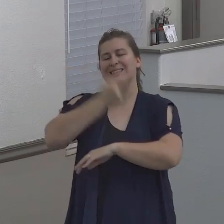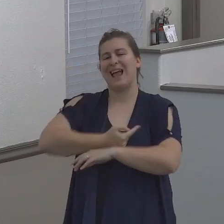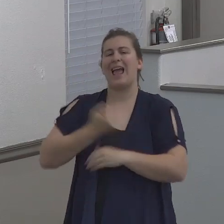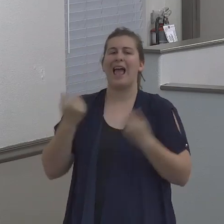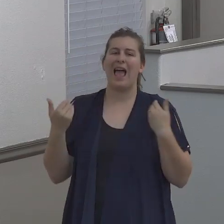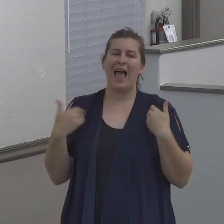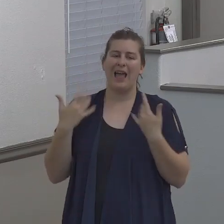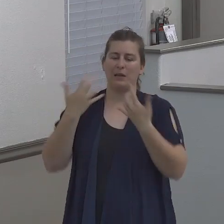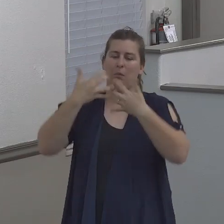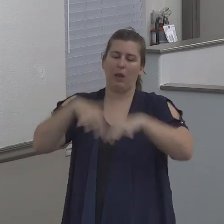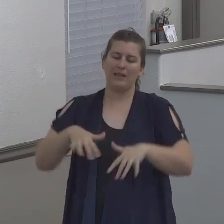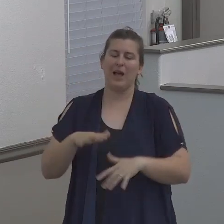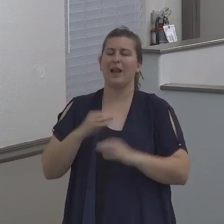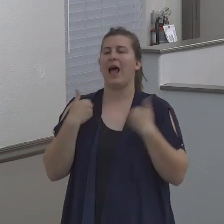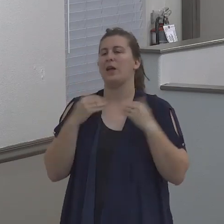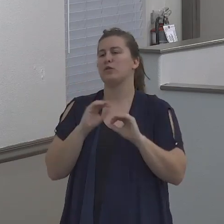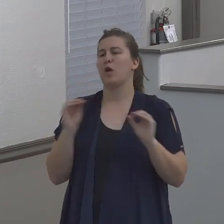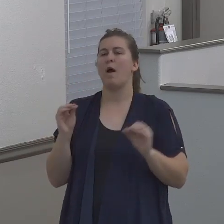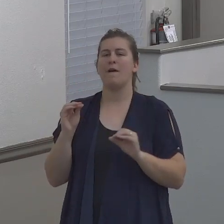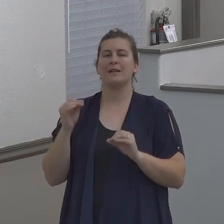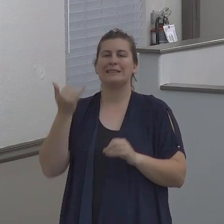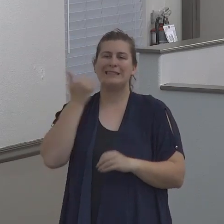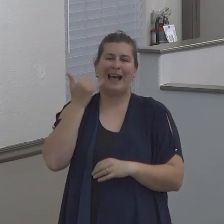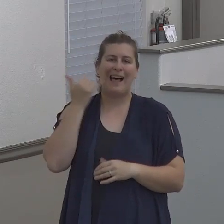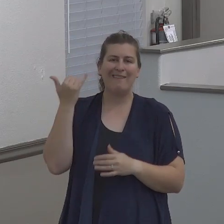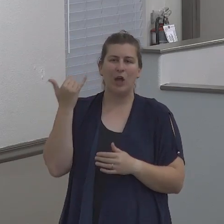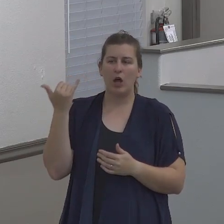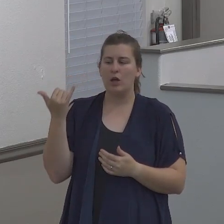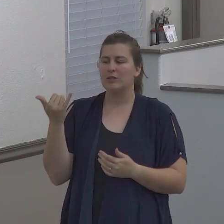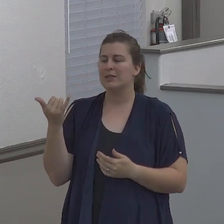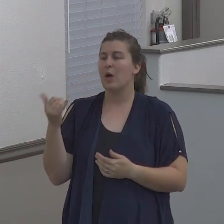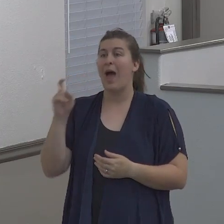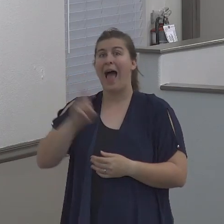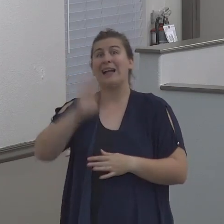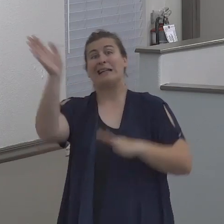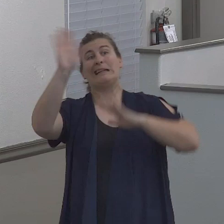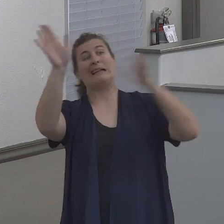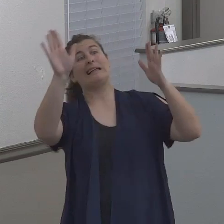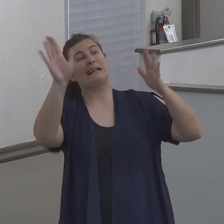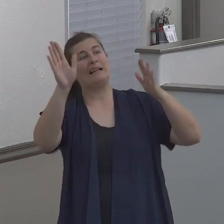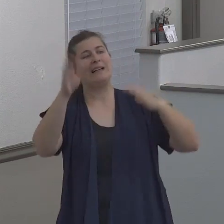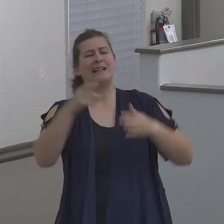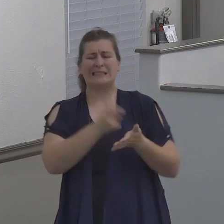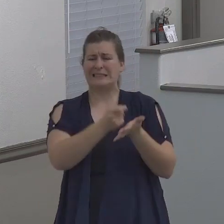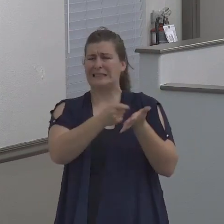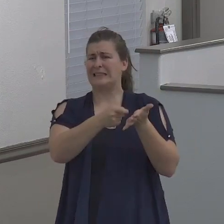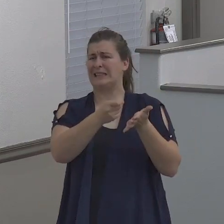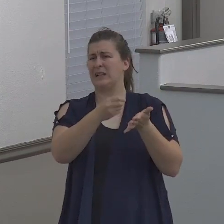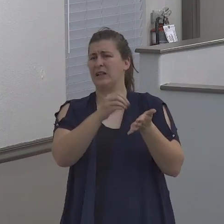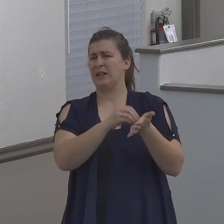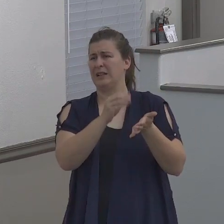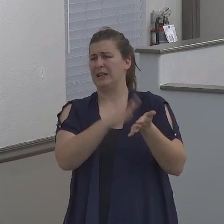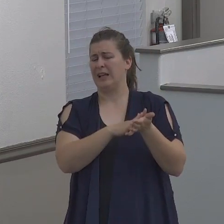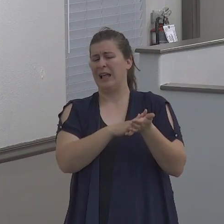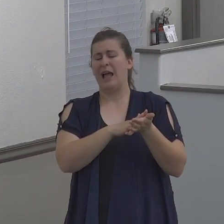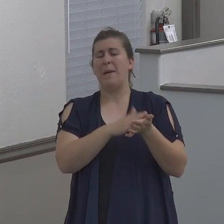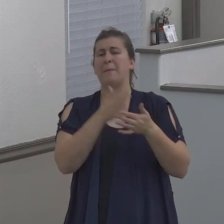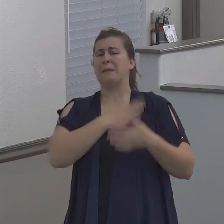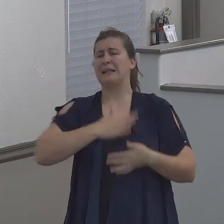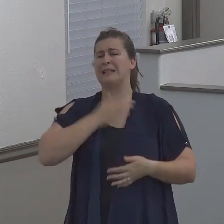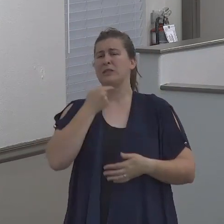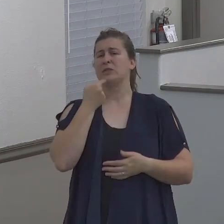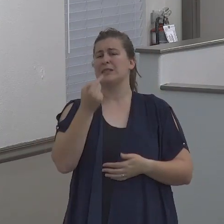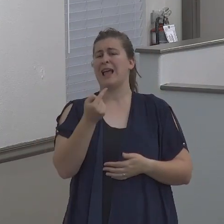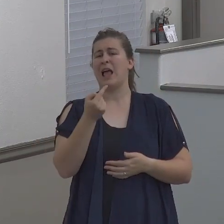So the bus broke down and there were no cell phones. We had to flag somebody down on the road and say, and write him a note